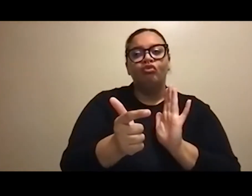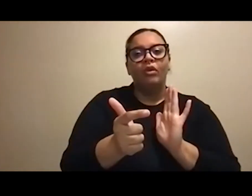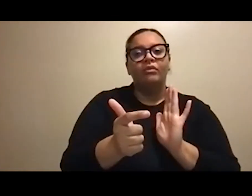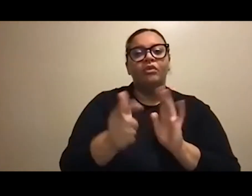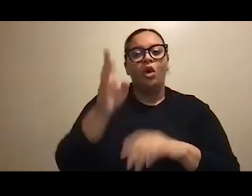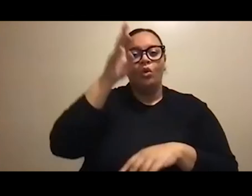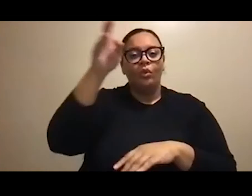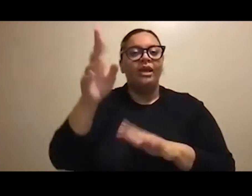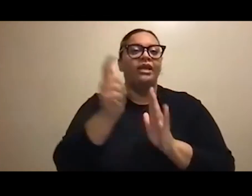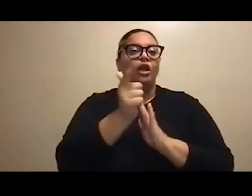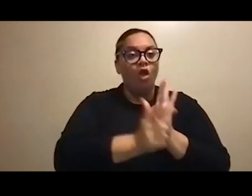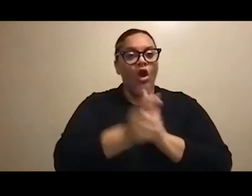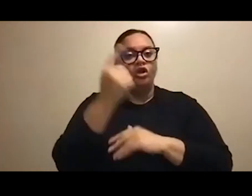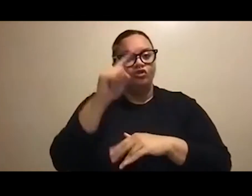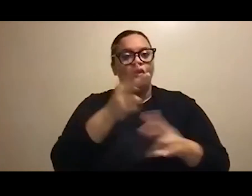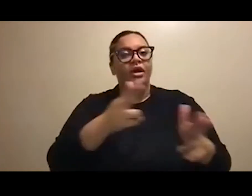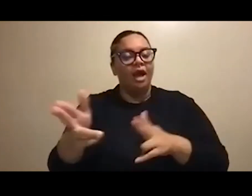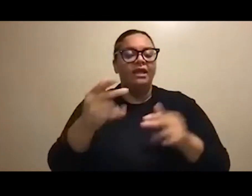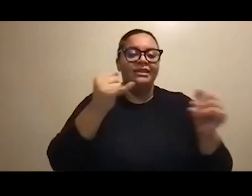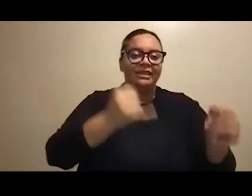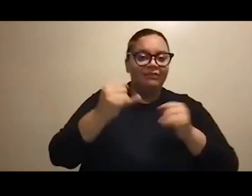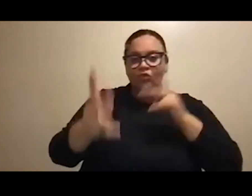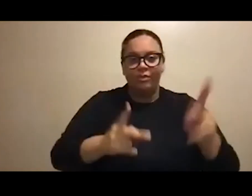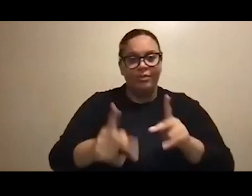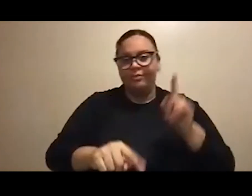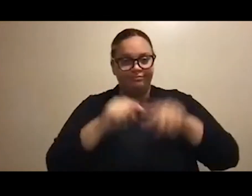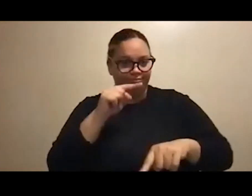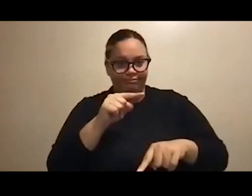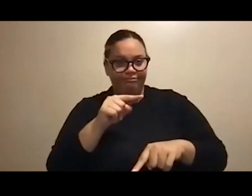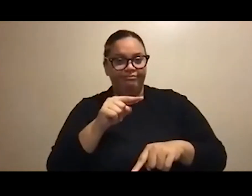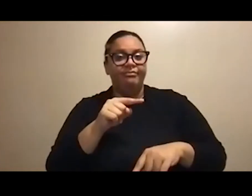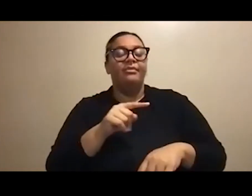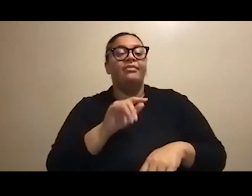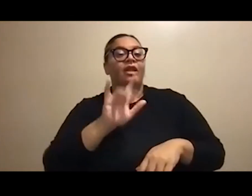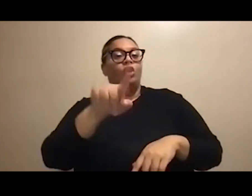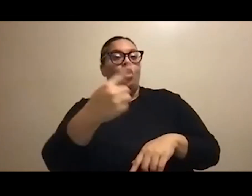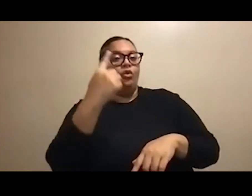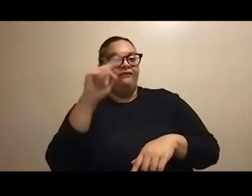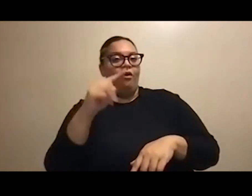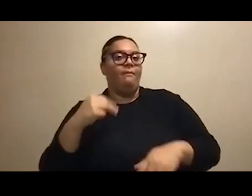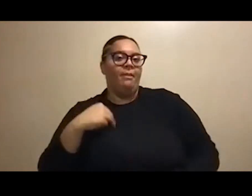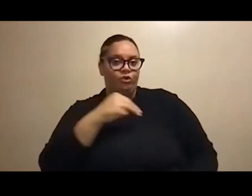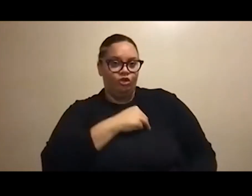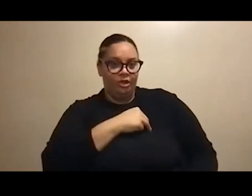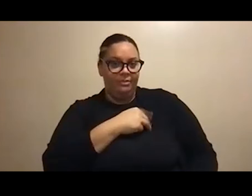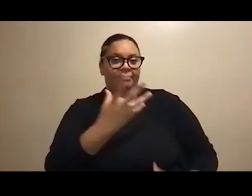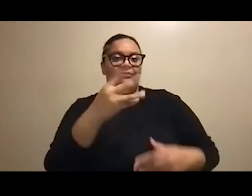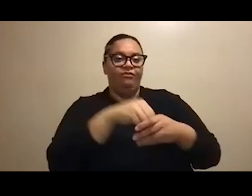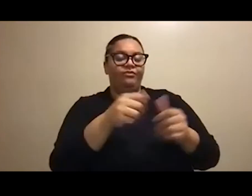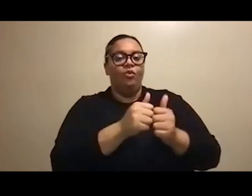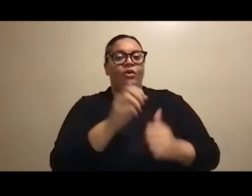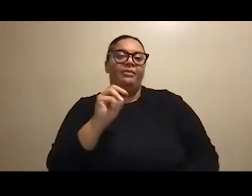arms because the right to keep and bear arms only pertains to membership in and participation